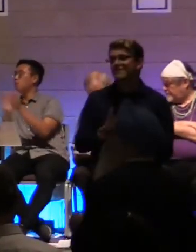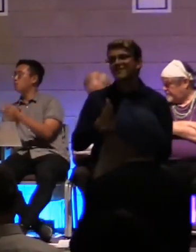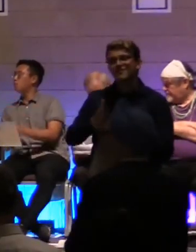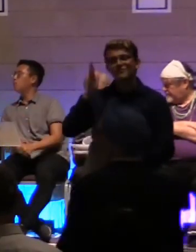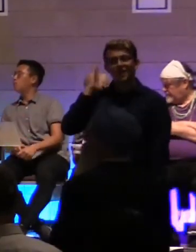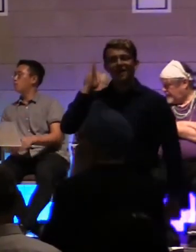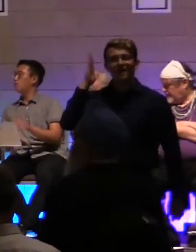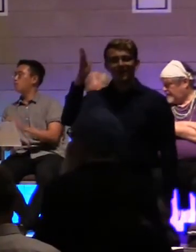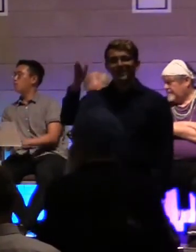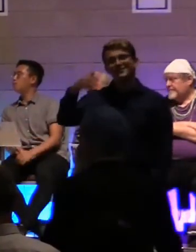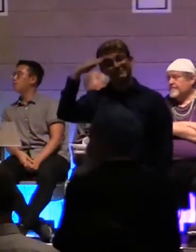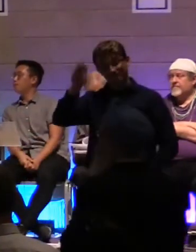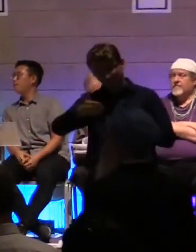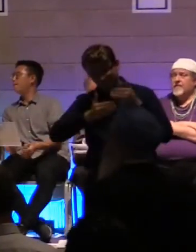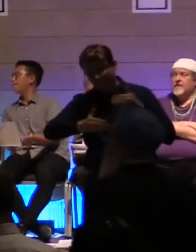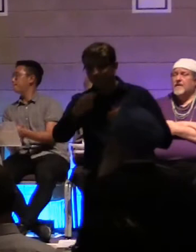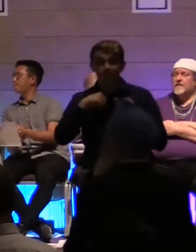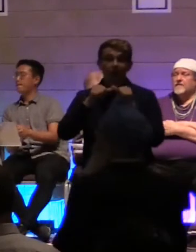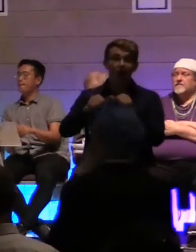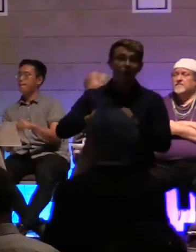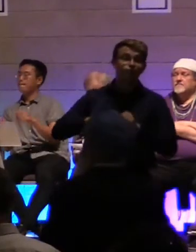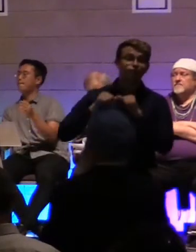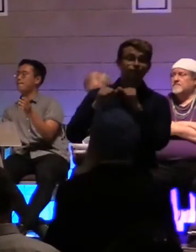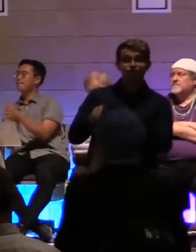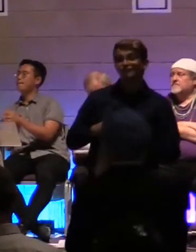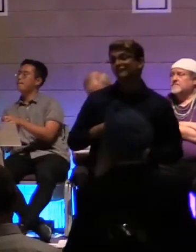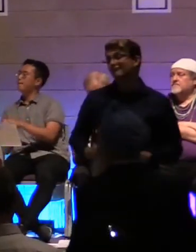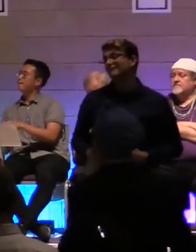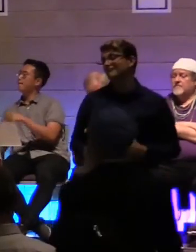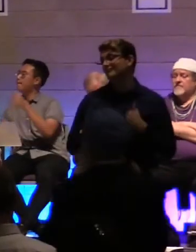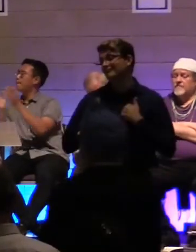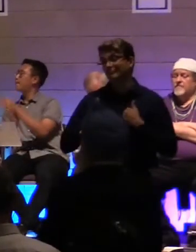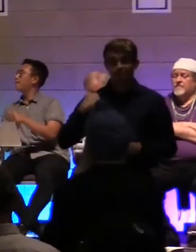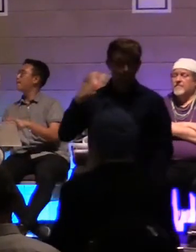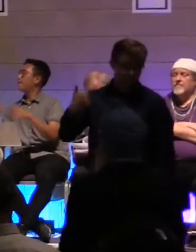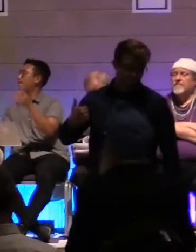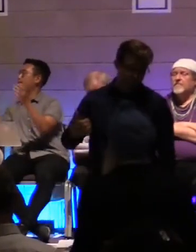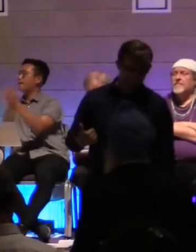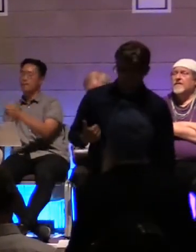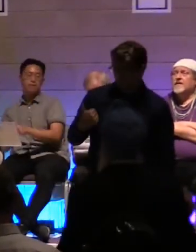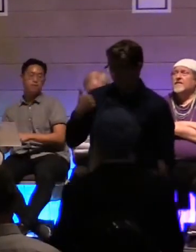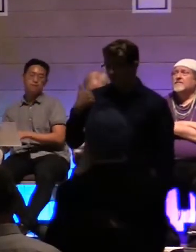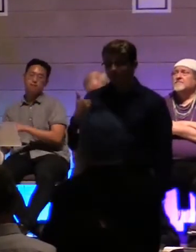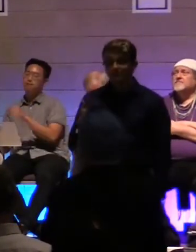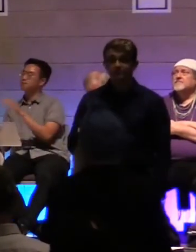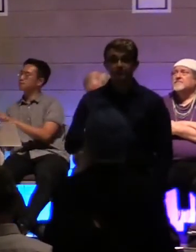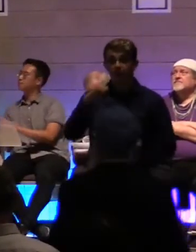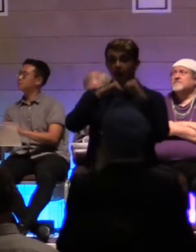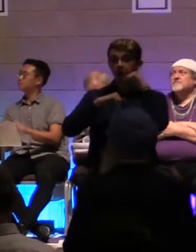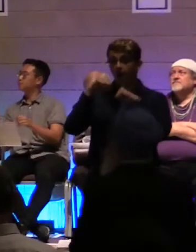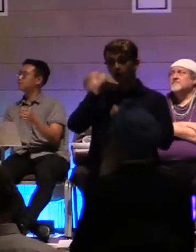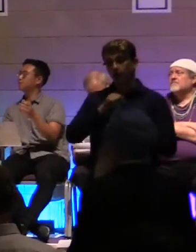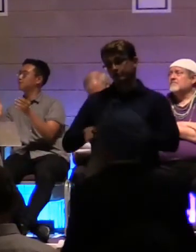I survived it. Come on, survivors. You can say it with us. Come on. I survived it. Don't